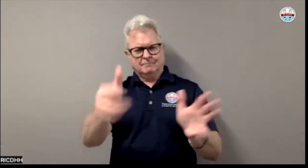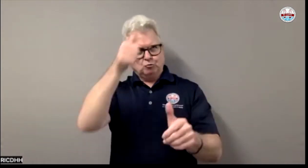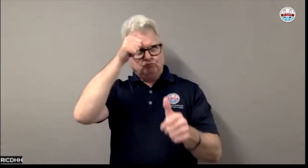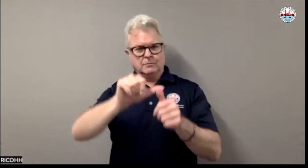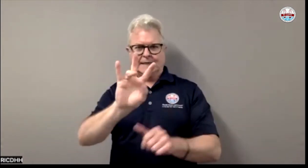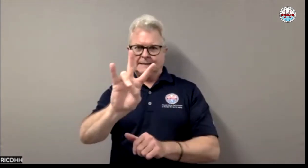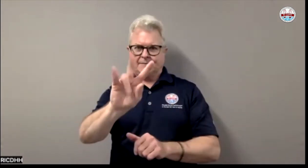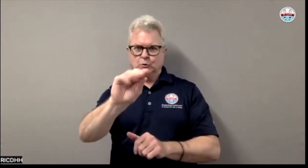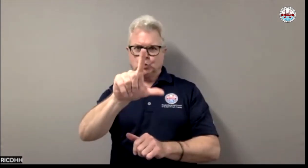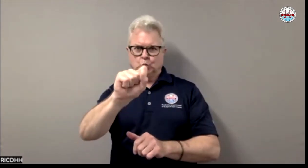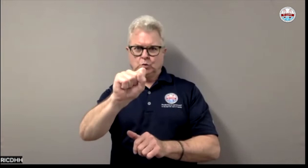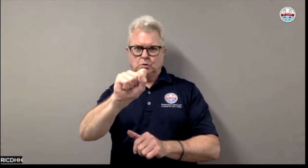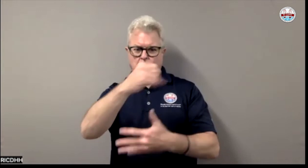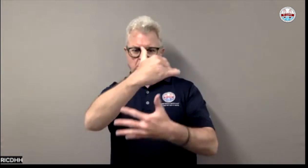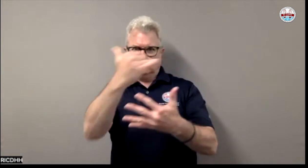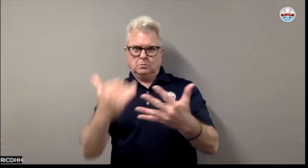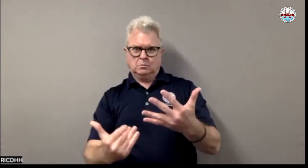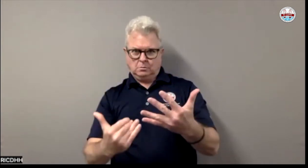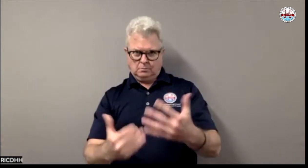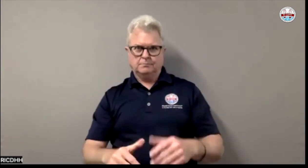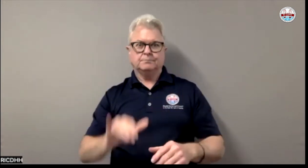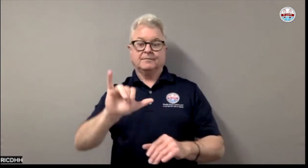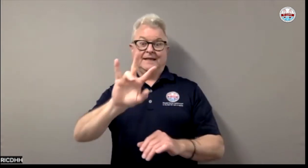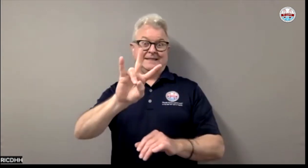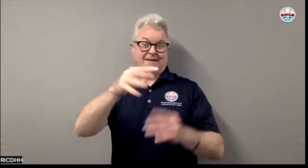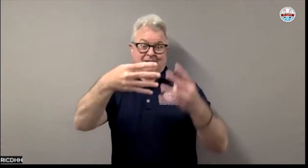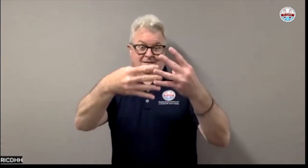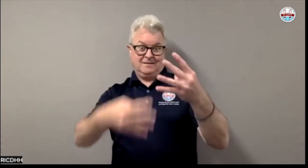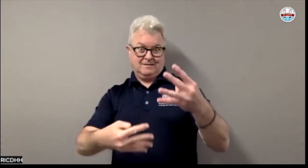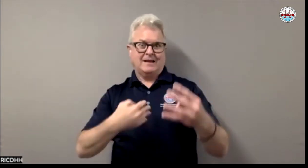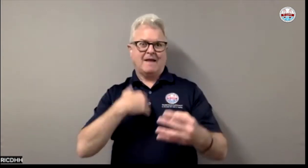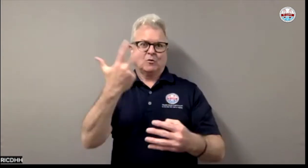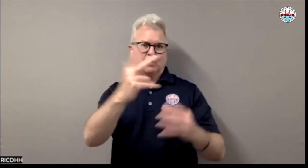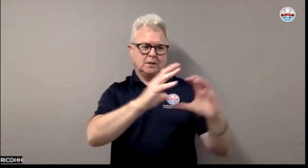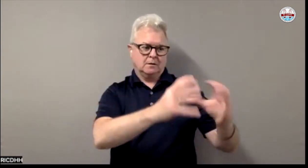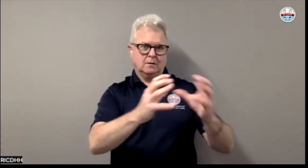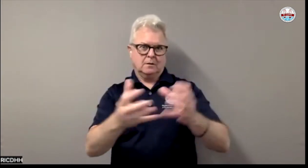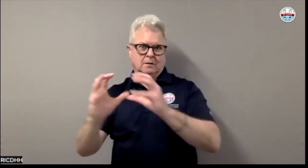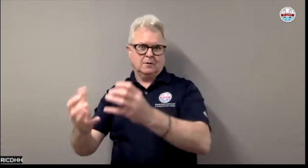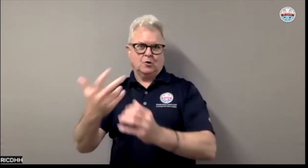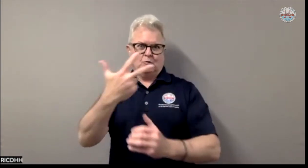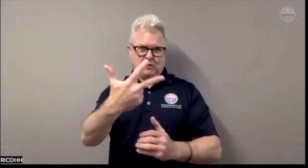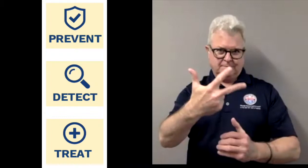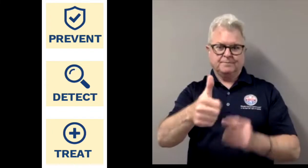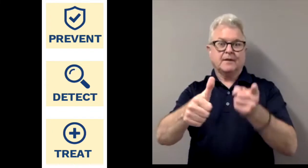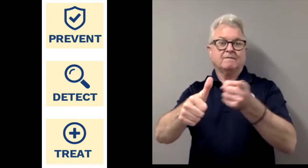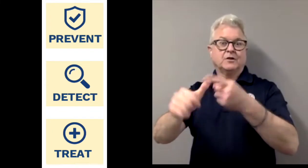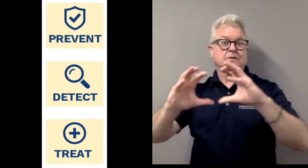Now, the CDC wants you to remember these 7 tools. These 7 tools are broken down into 3